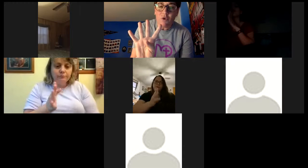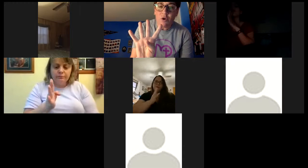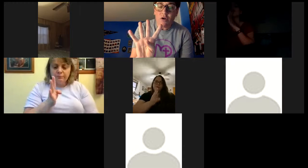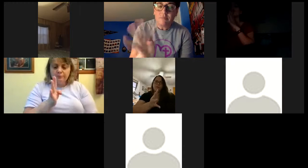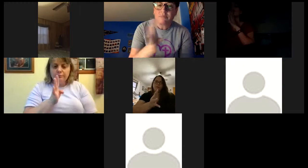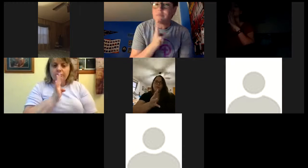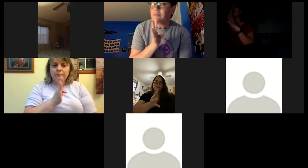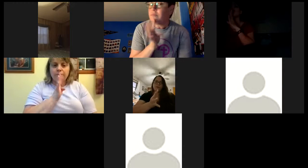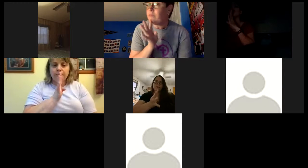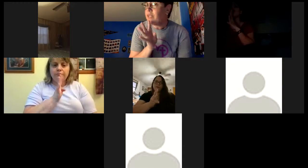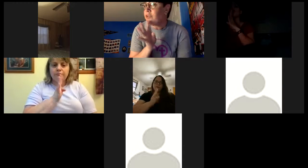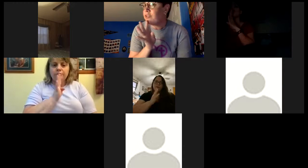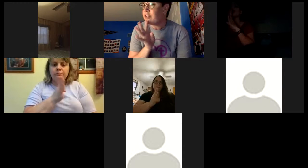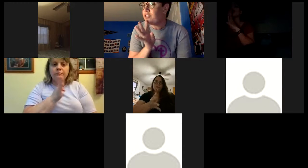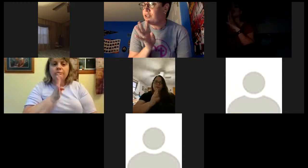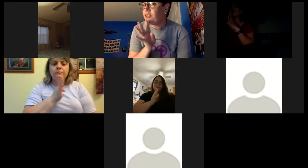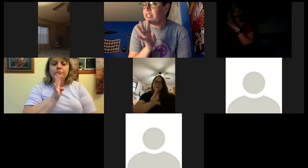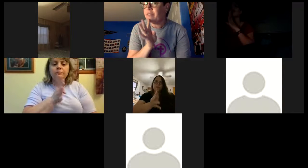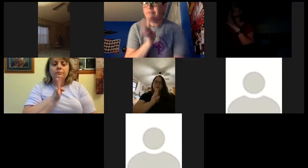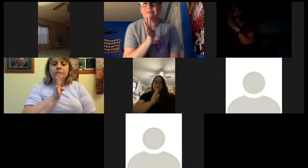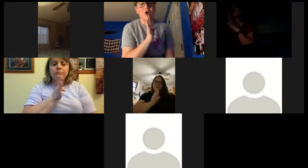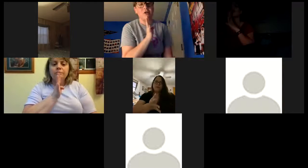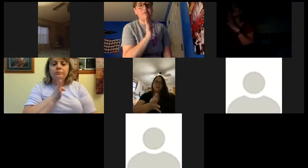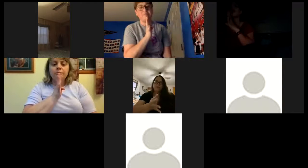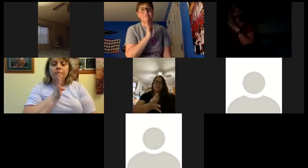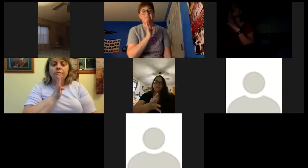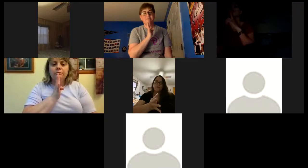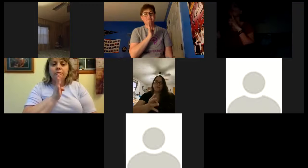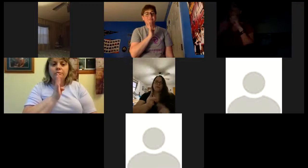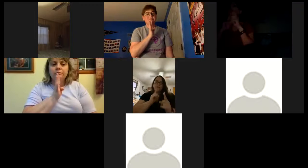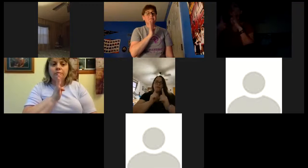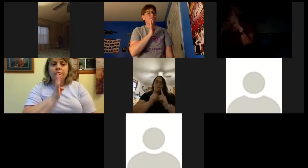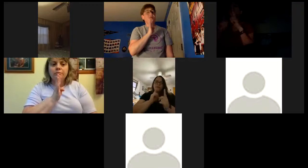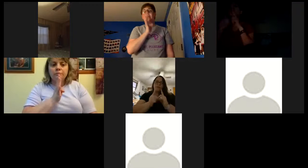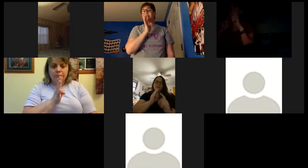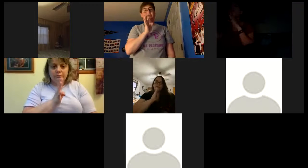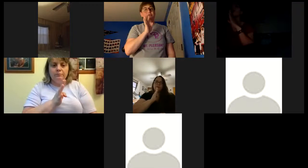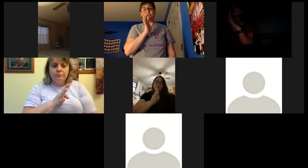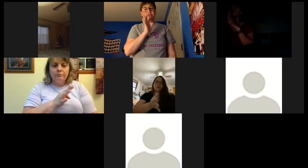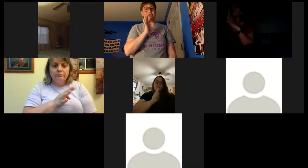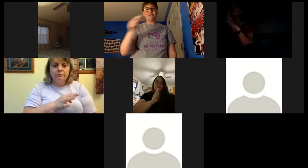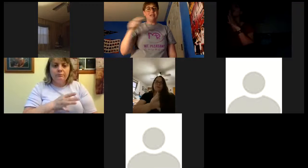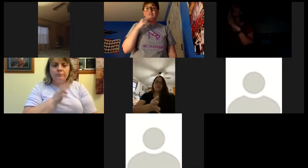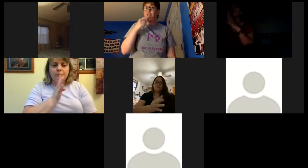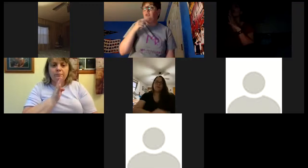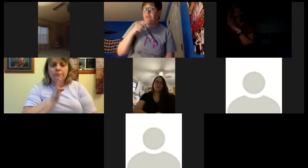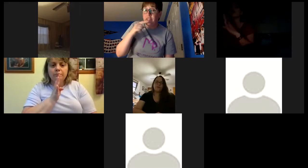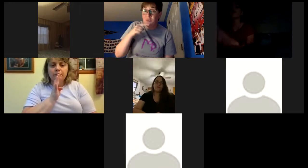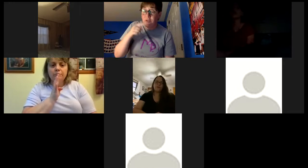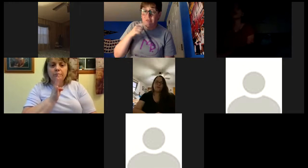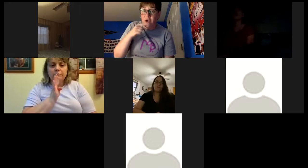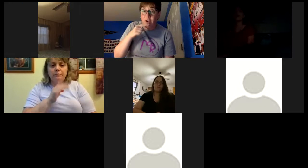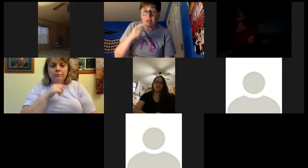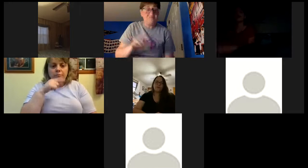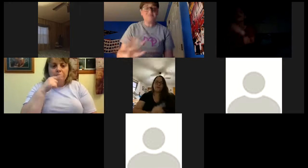number 4 and you're just touching your chin, talk. So any of those are good. If you use this